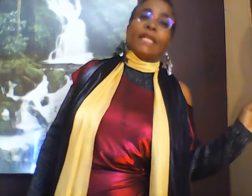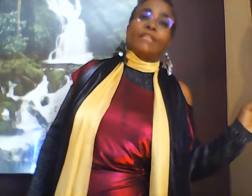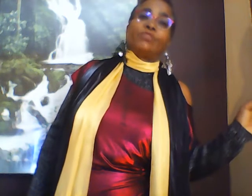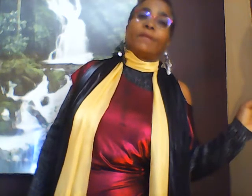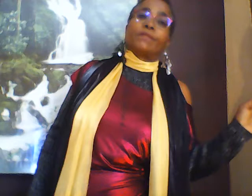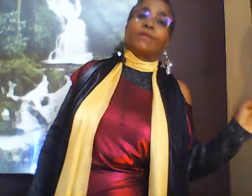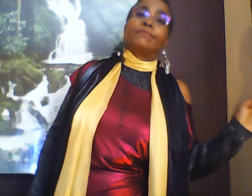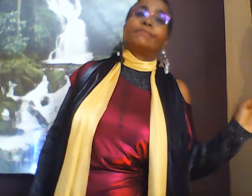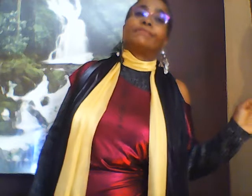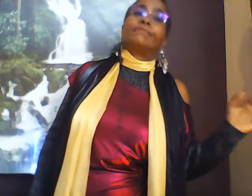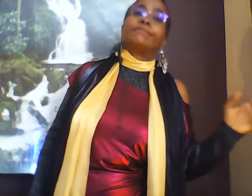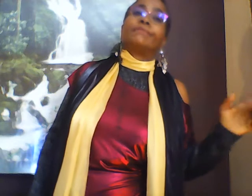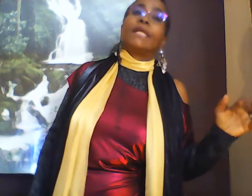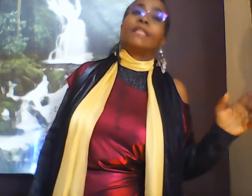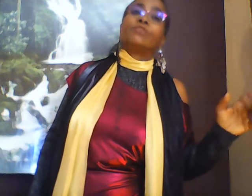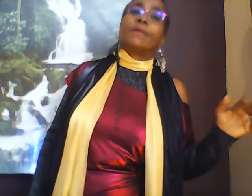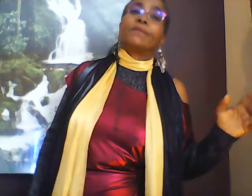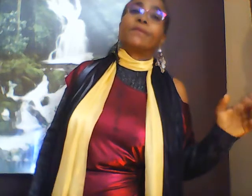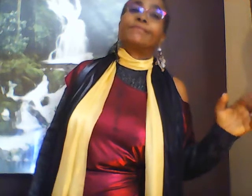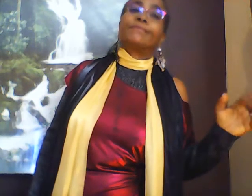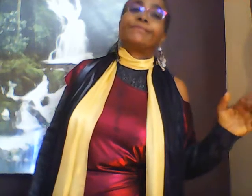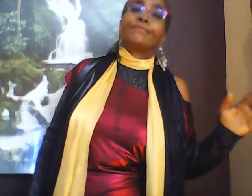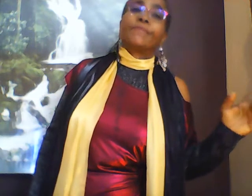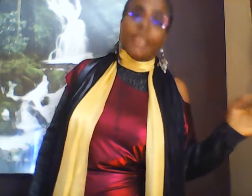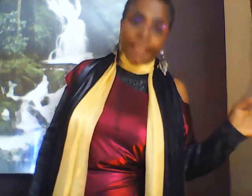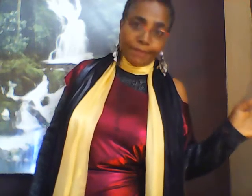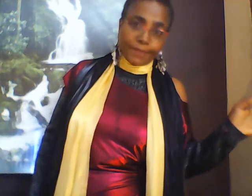degradation pathway, degradation pathway, impaired.